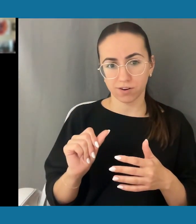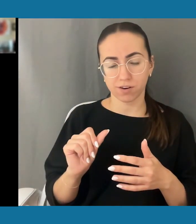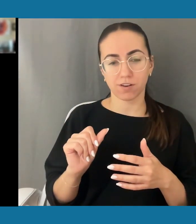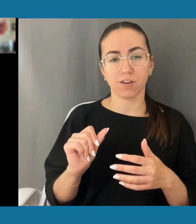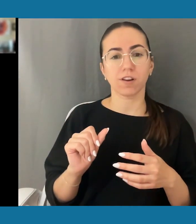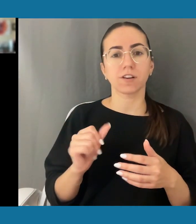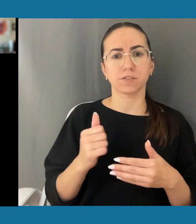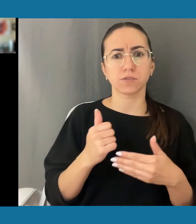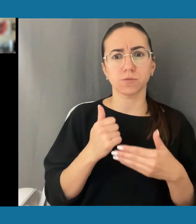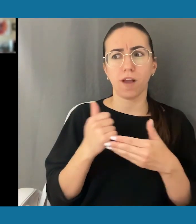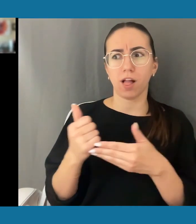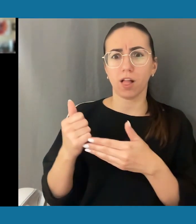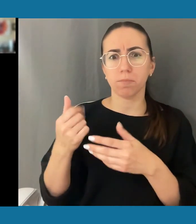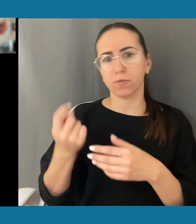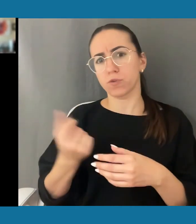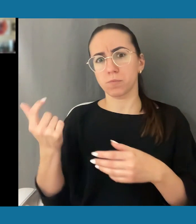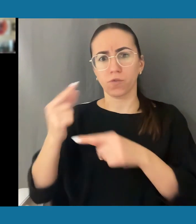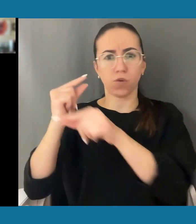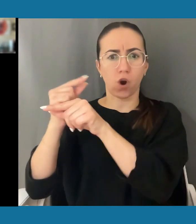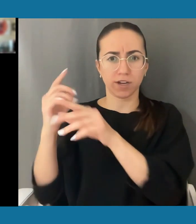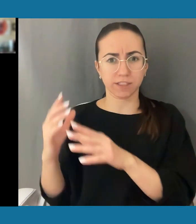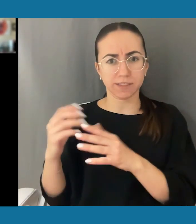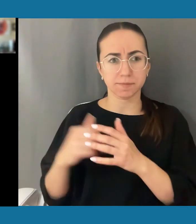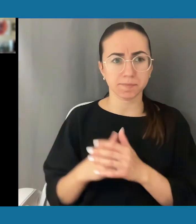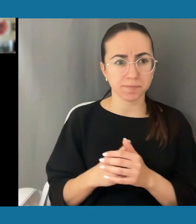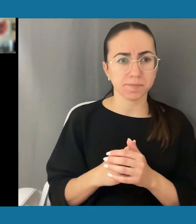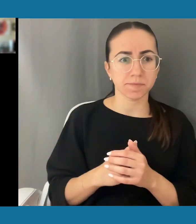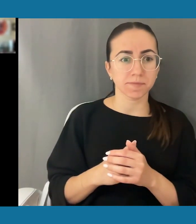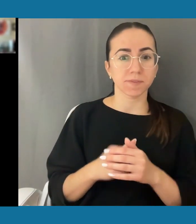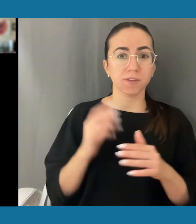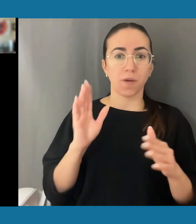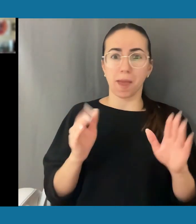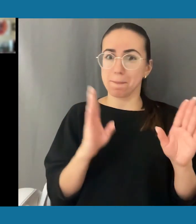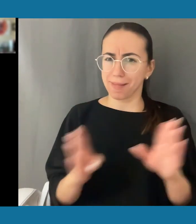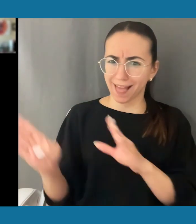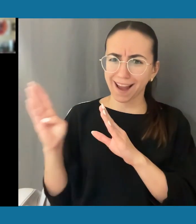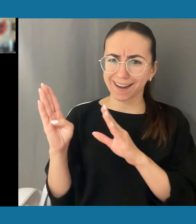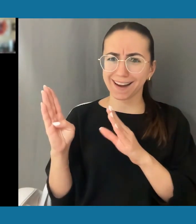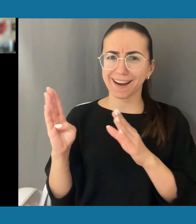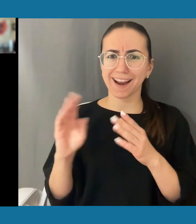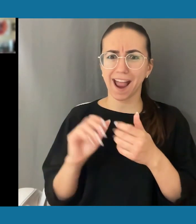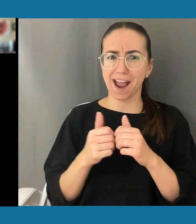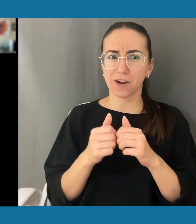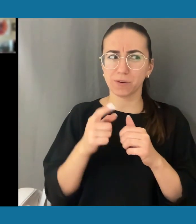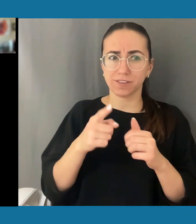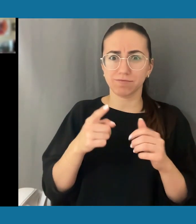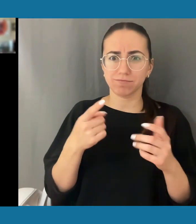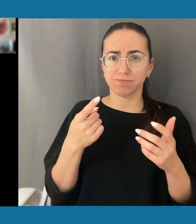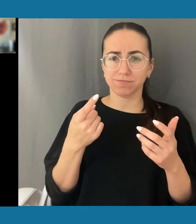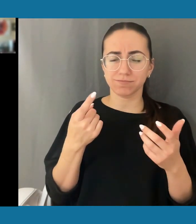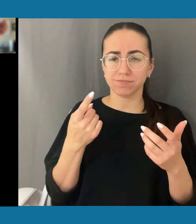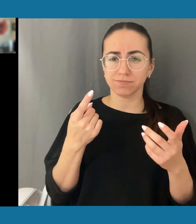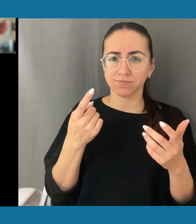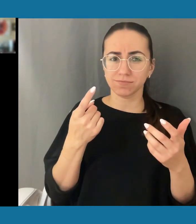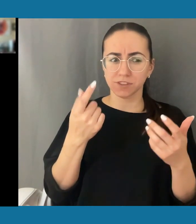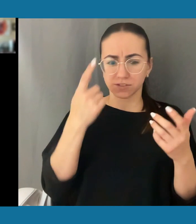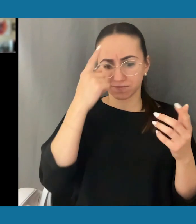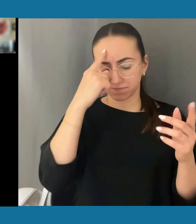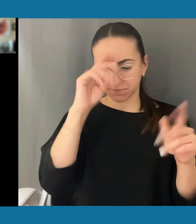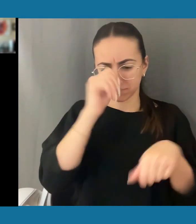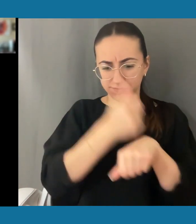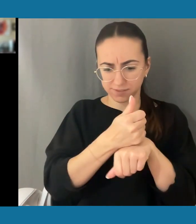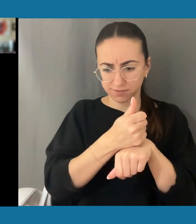So the planning stage there, and the fact that he was able to kind of devise this plan is kind of a pretty good indicator that maybe this